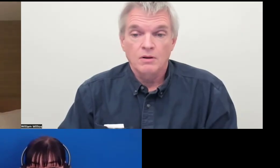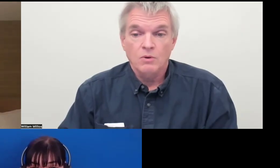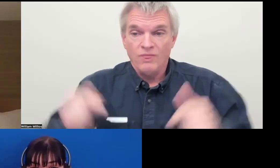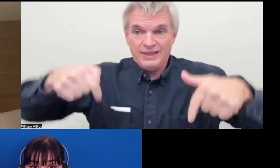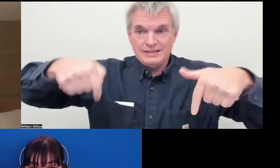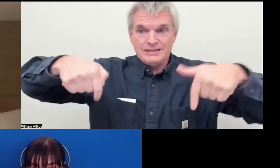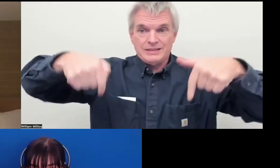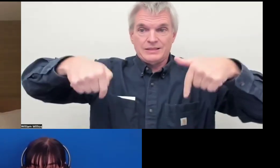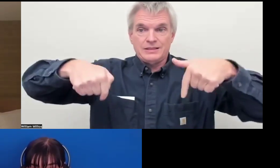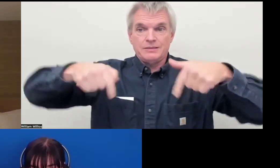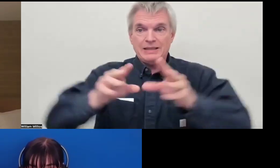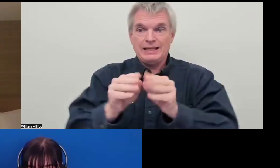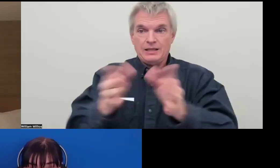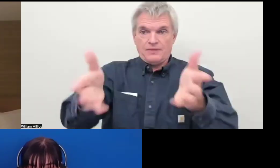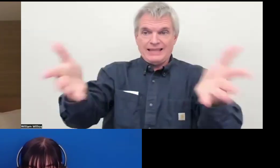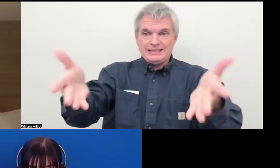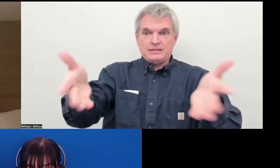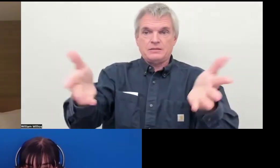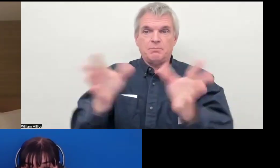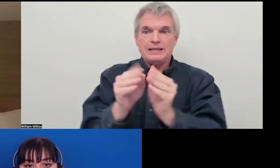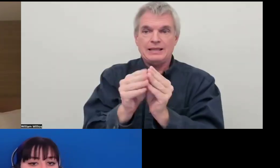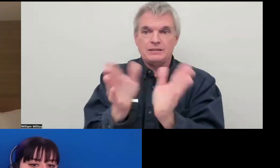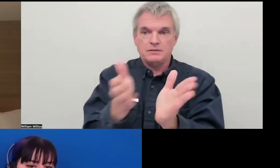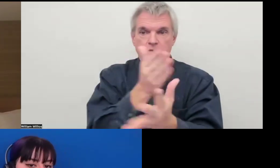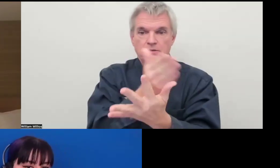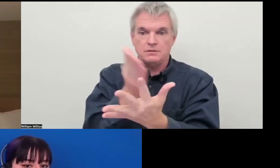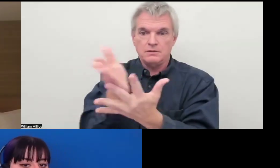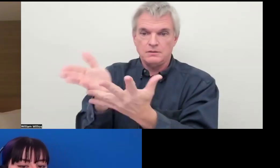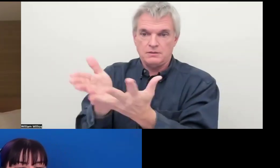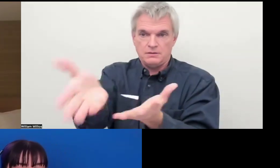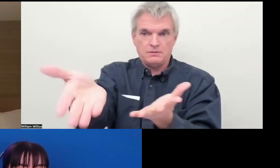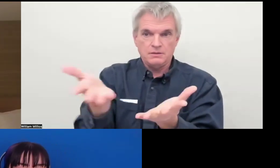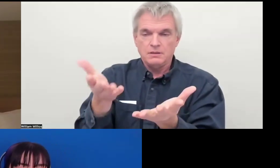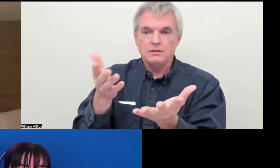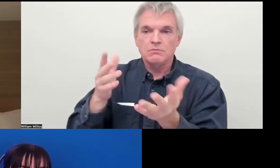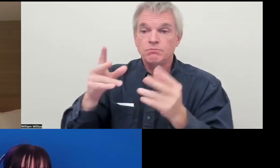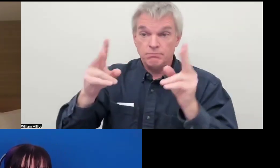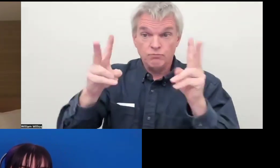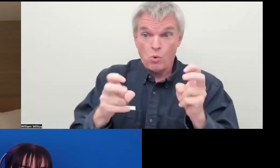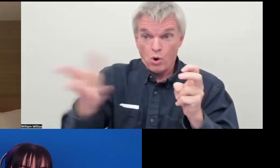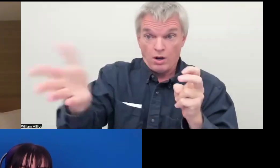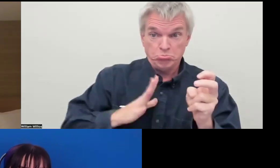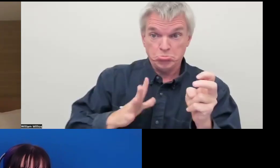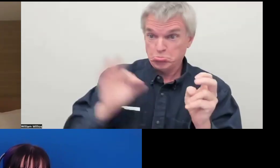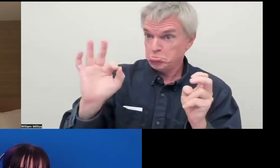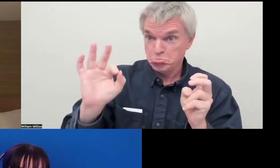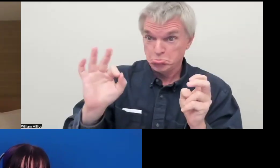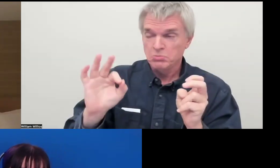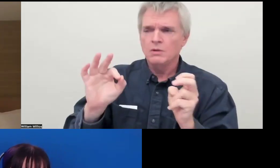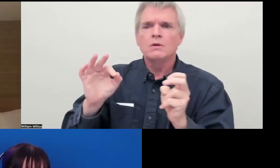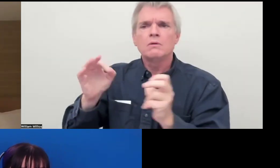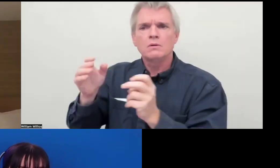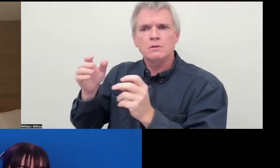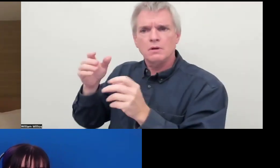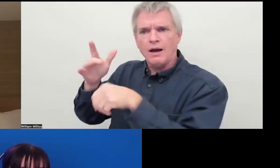minutes for people viewing. Yes, this meeting and the future meetings.